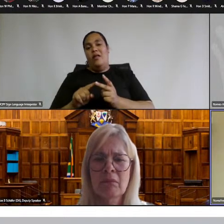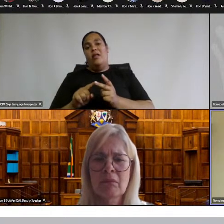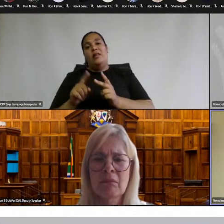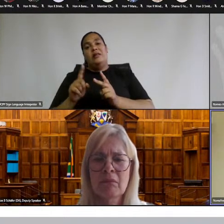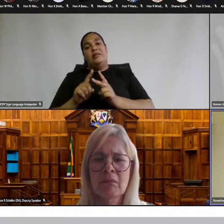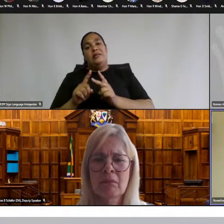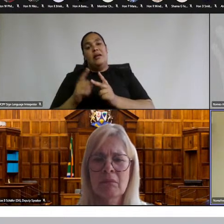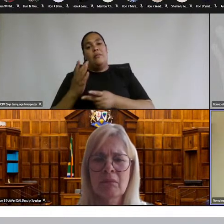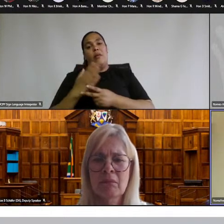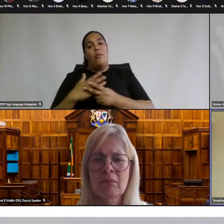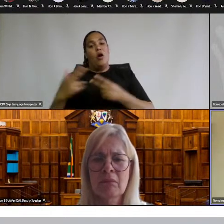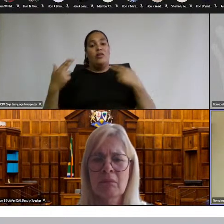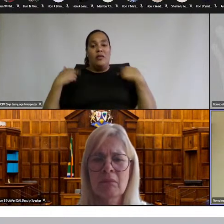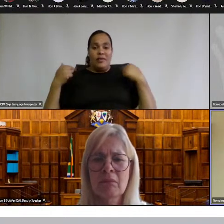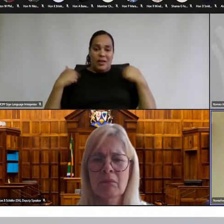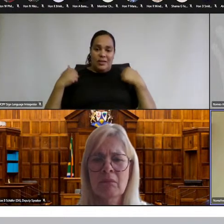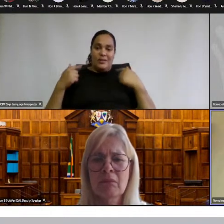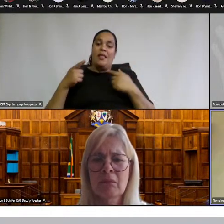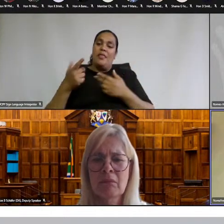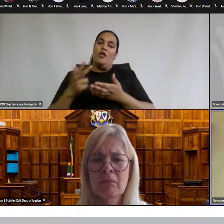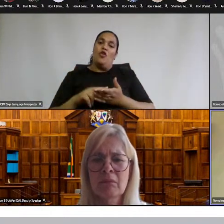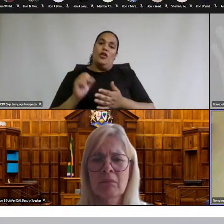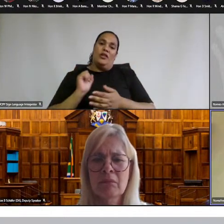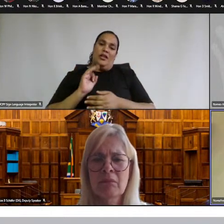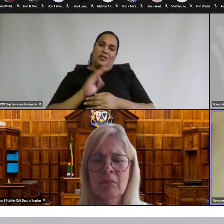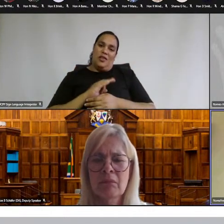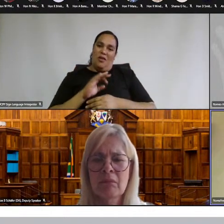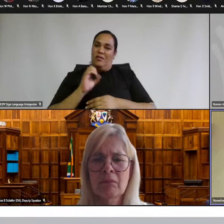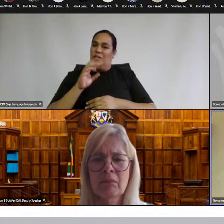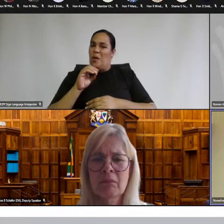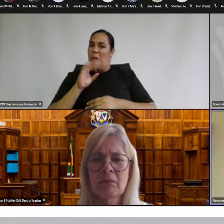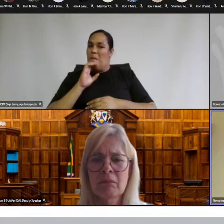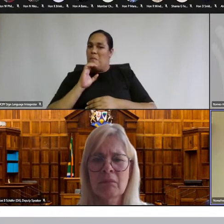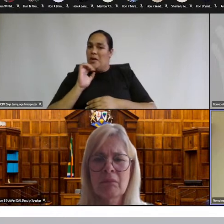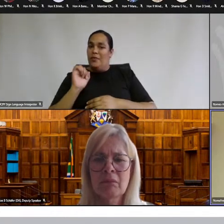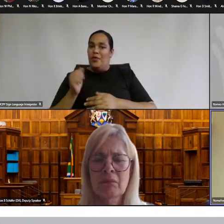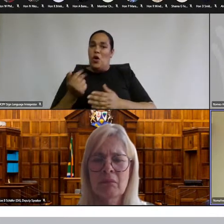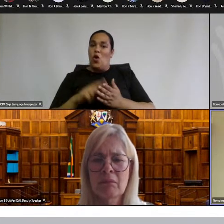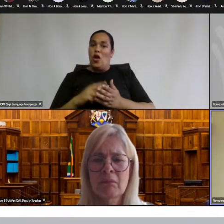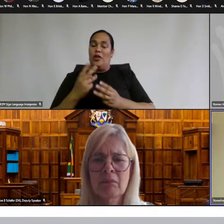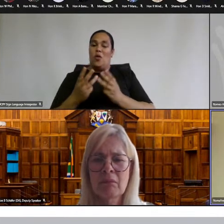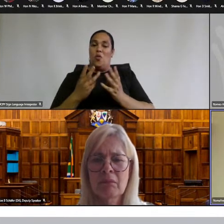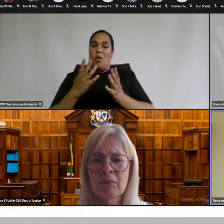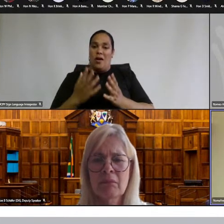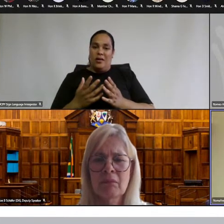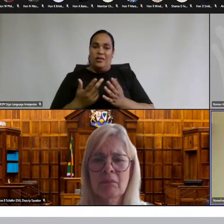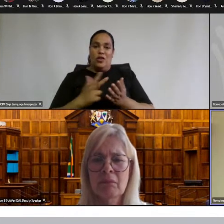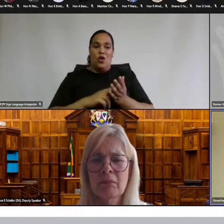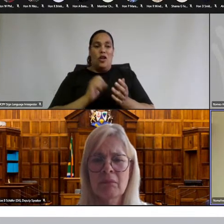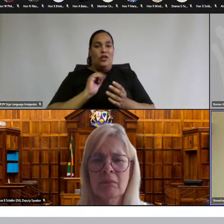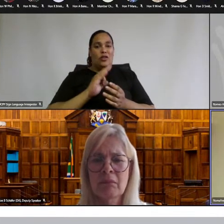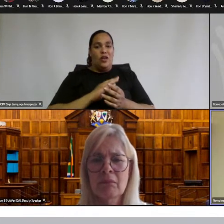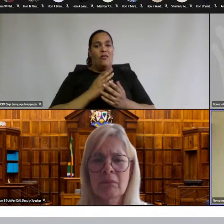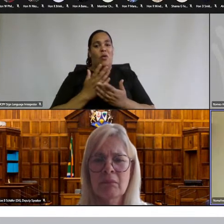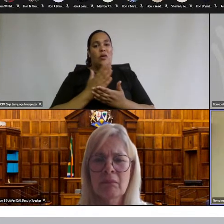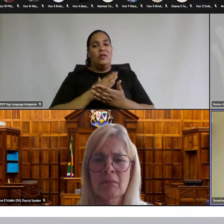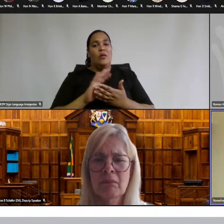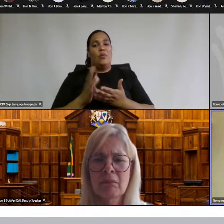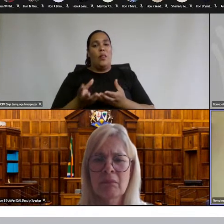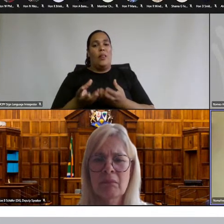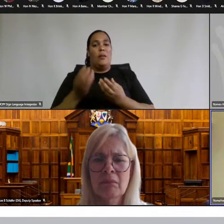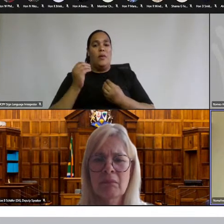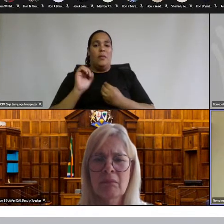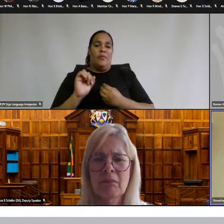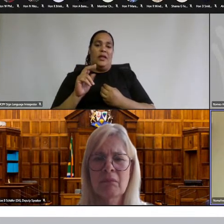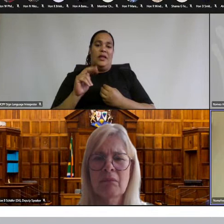Also part of the nursing, they are contract staff. So it's not necessarily the contract workers, they are contract staff, although some of them will get it through the